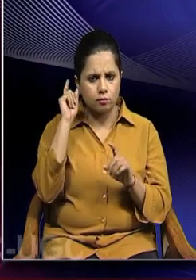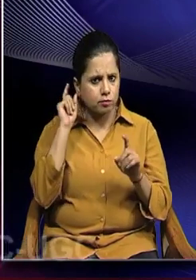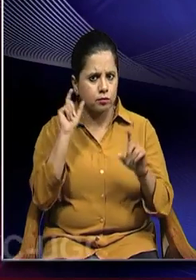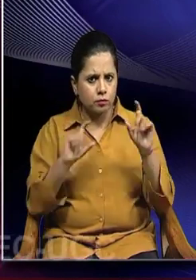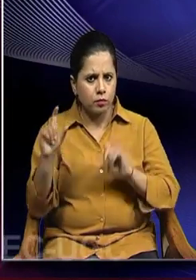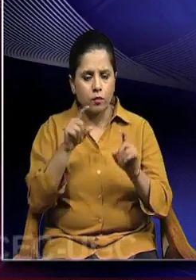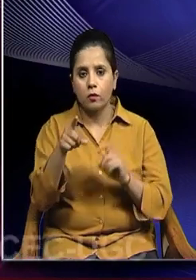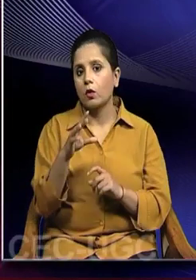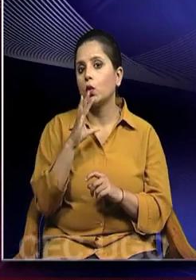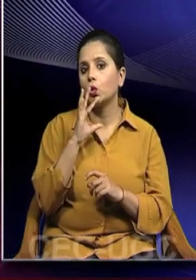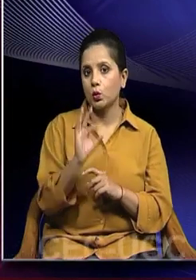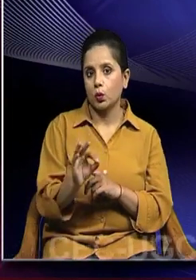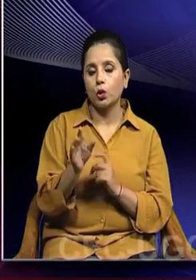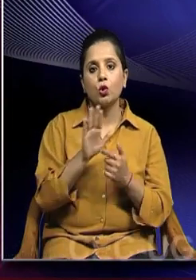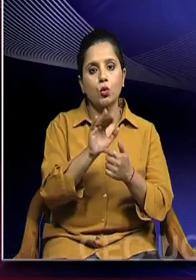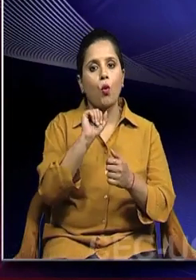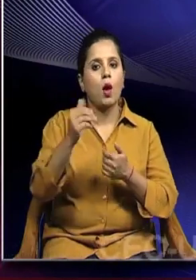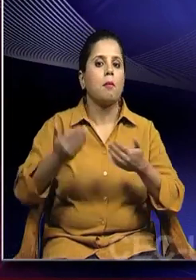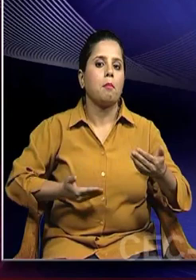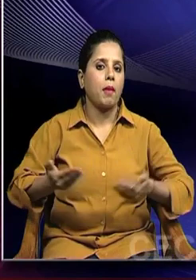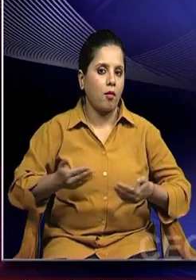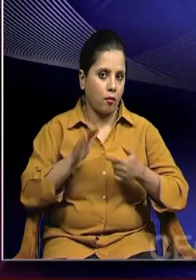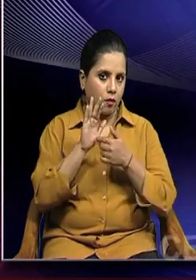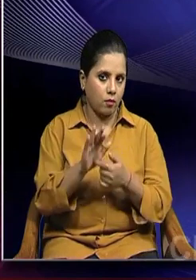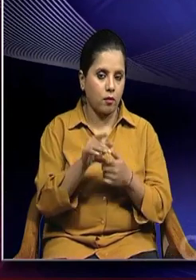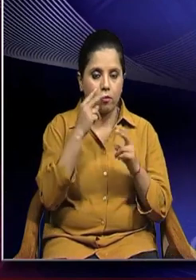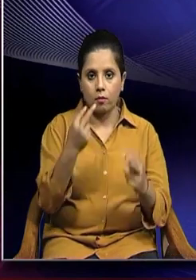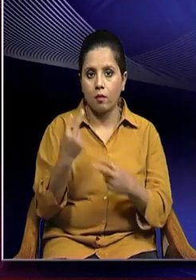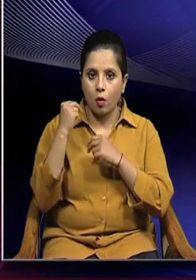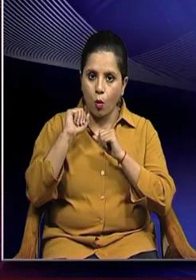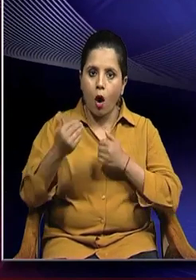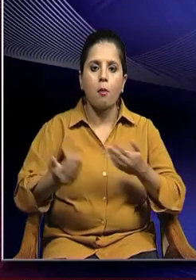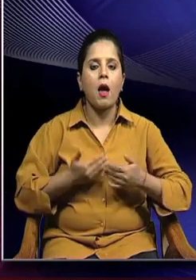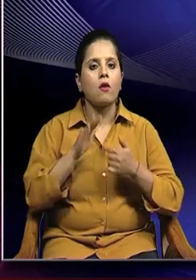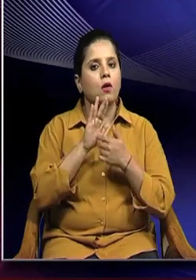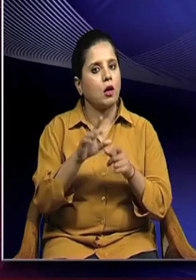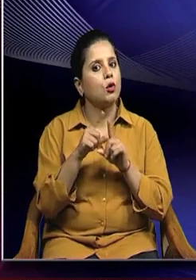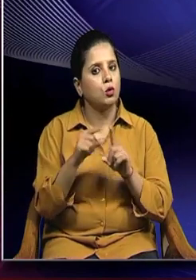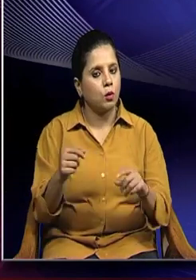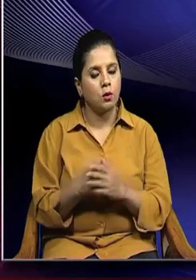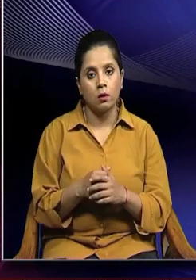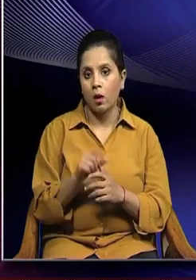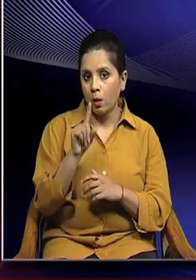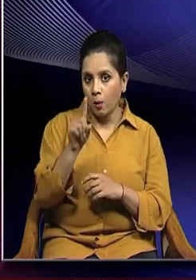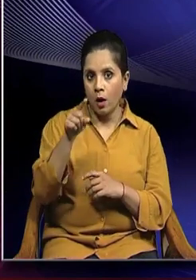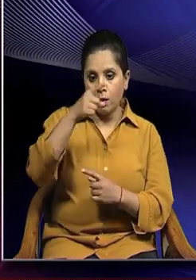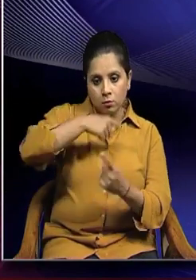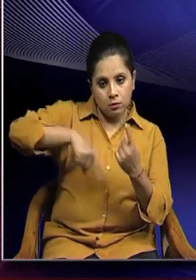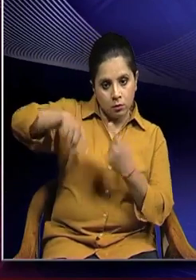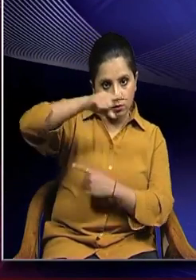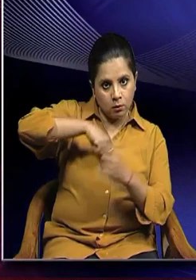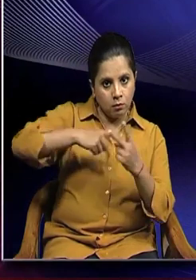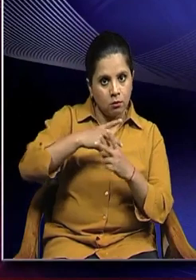will actually show your behavior, that would reflect into your behavior. But when the circle of